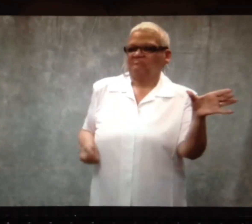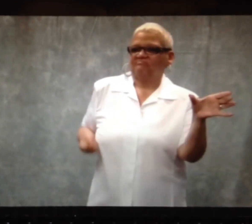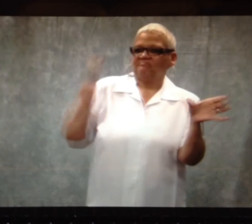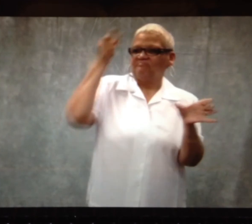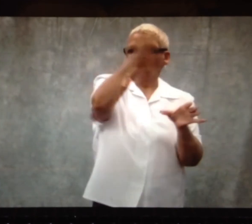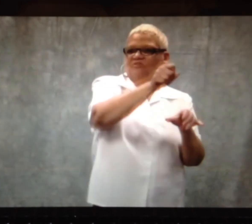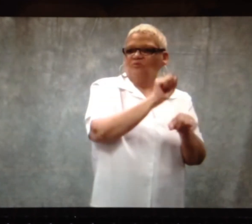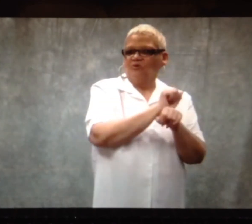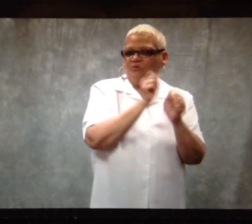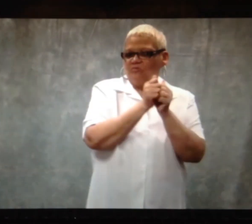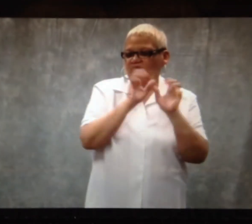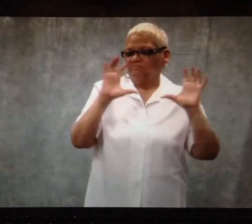great manager.